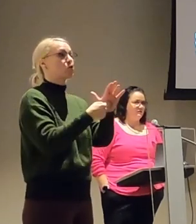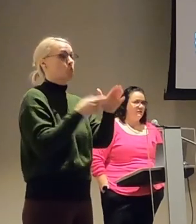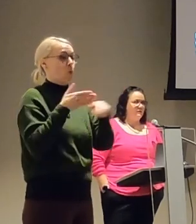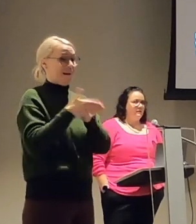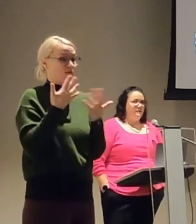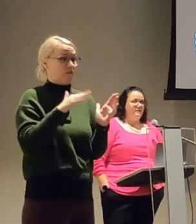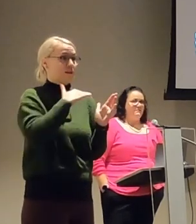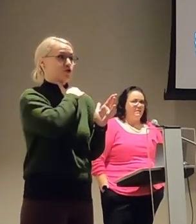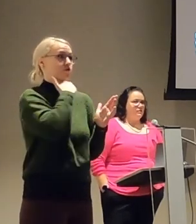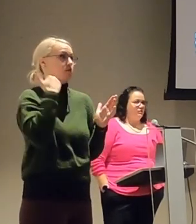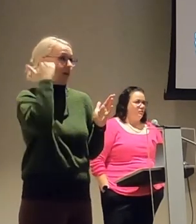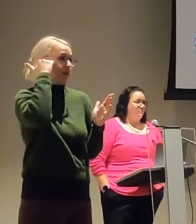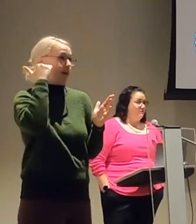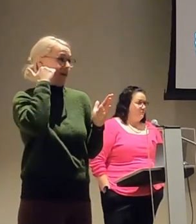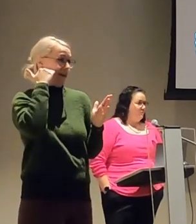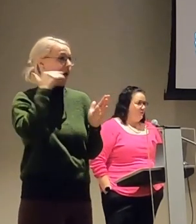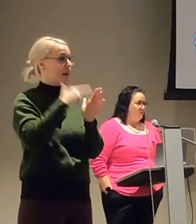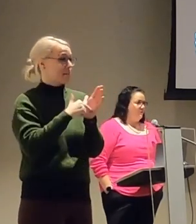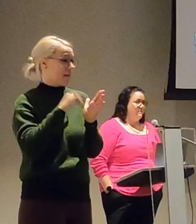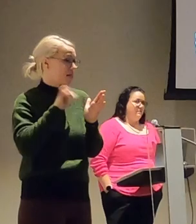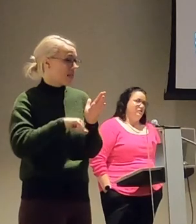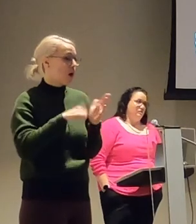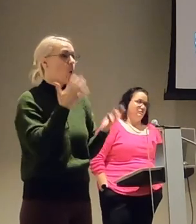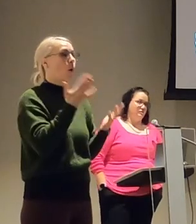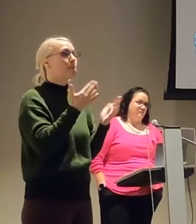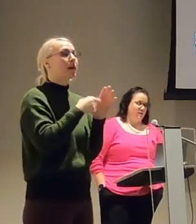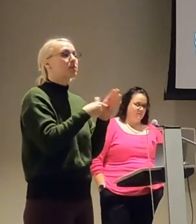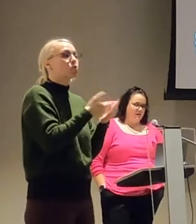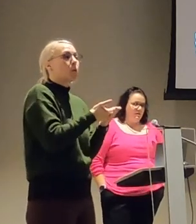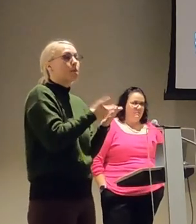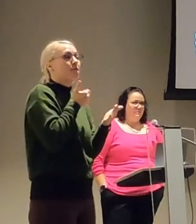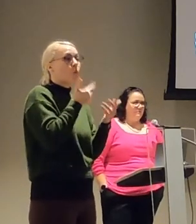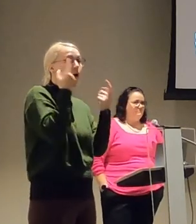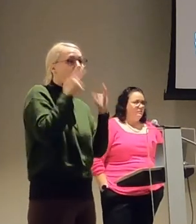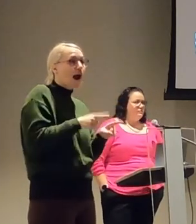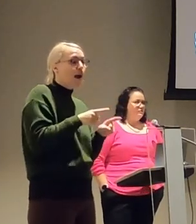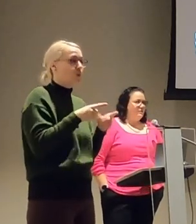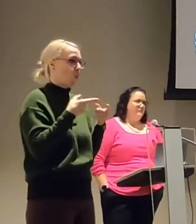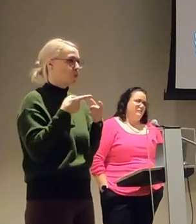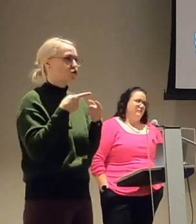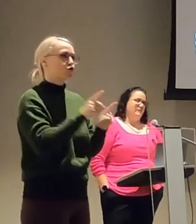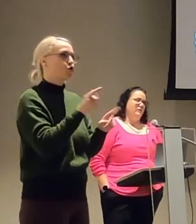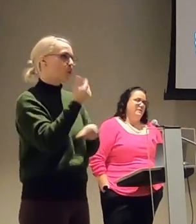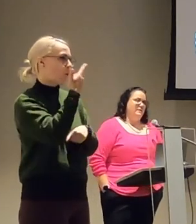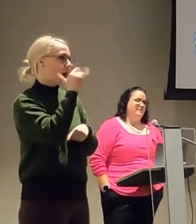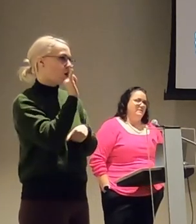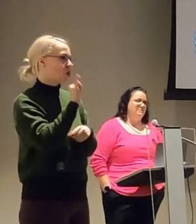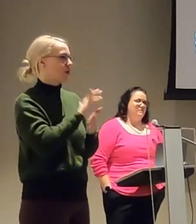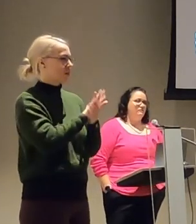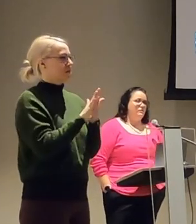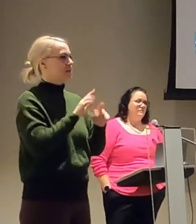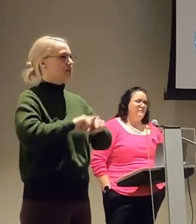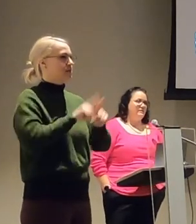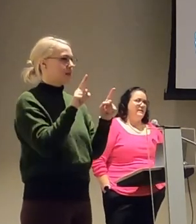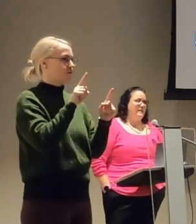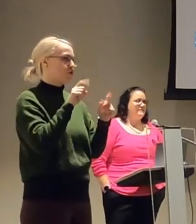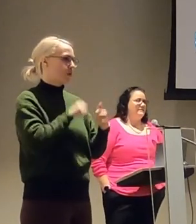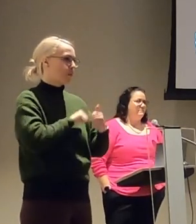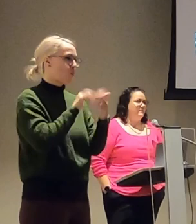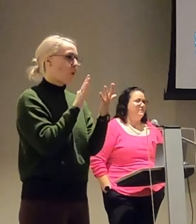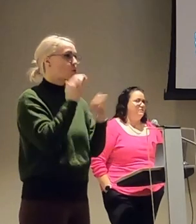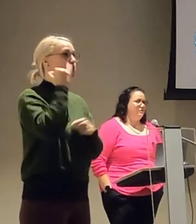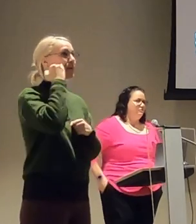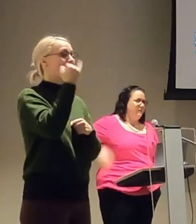decapitation, they might show before, or they might show during. But usually if you're looking at an image of Judith, it